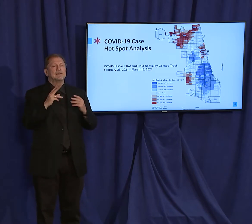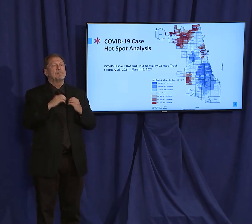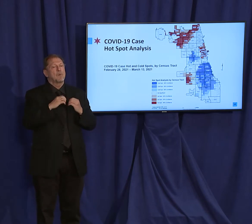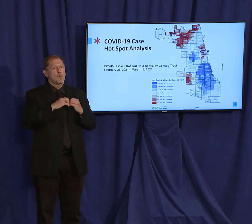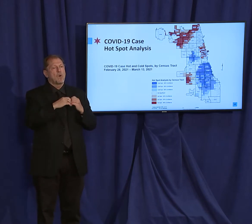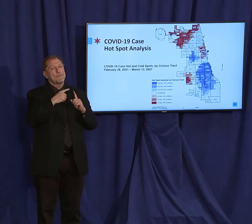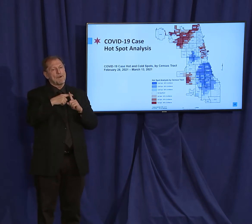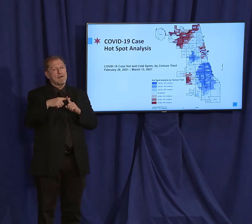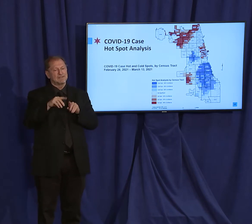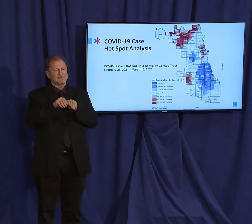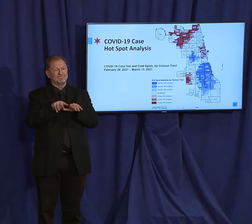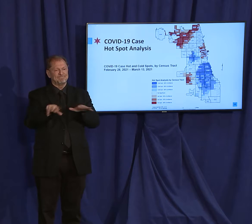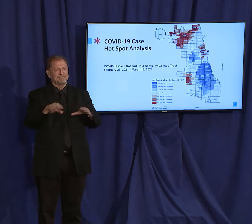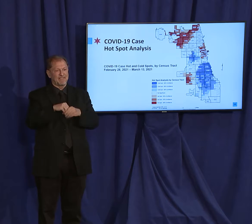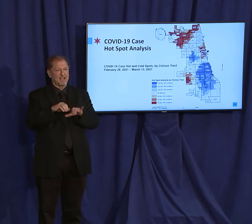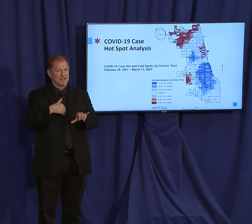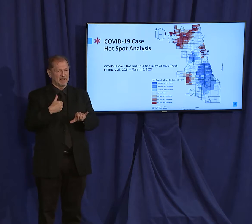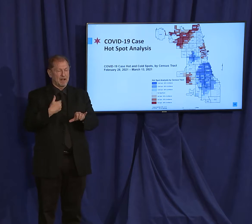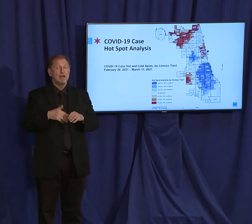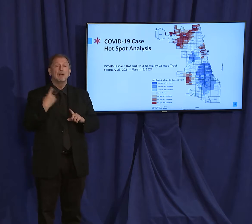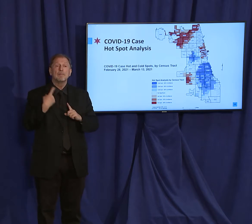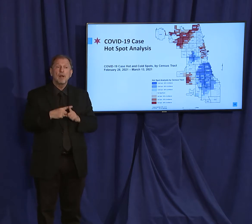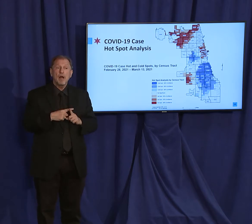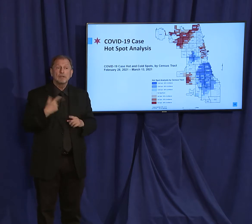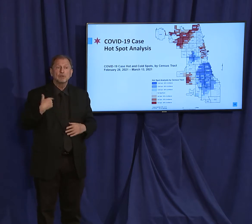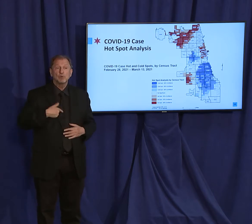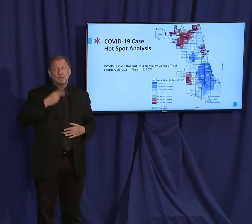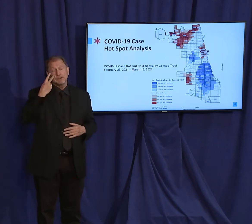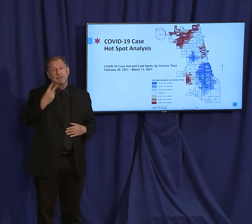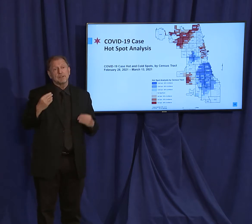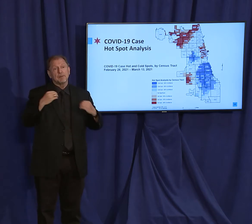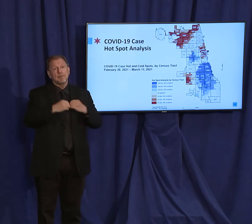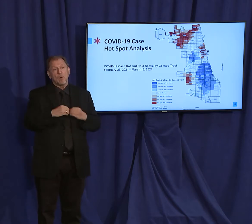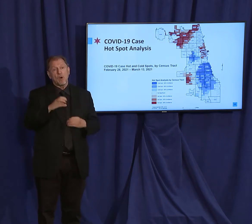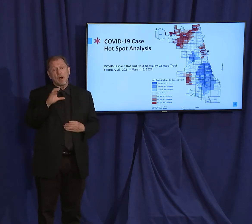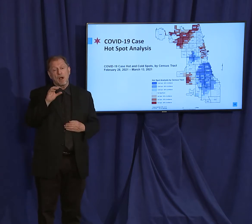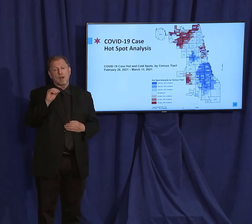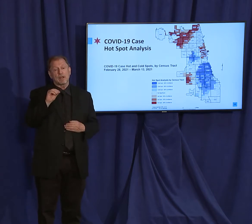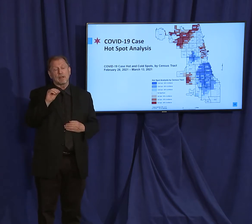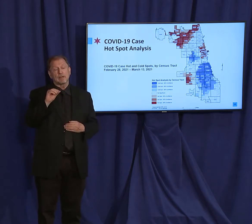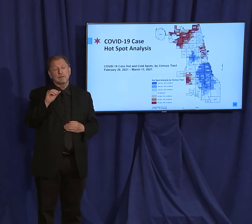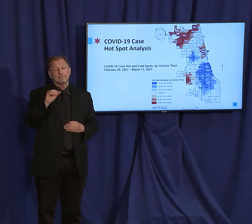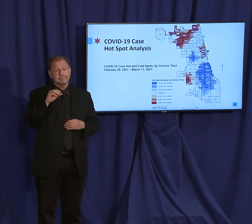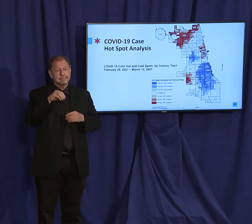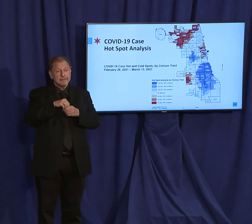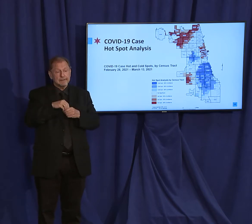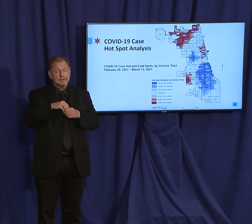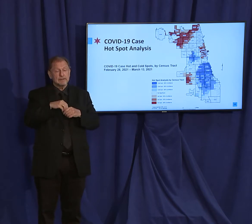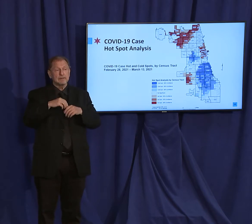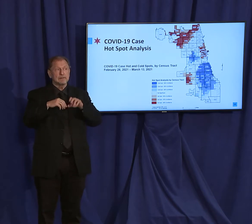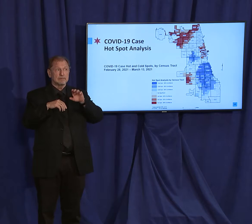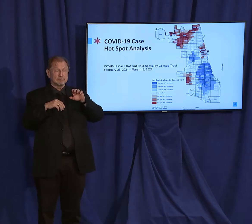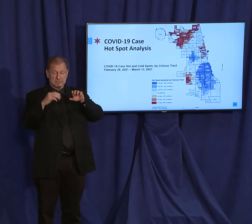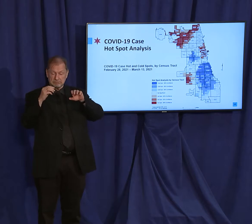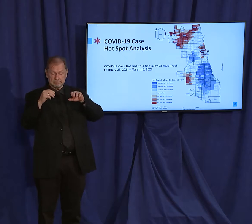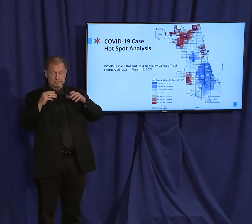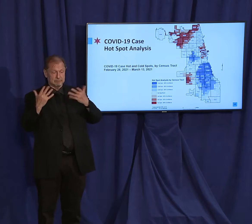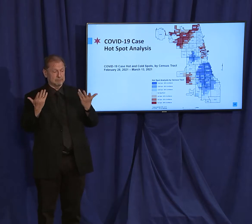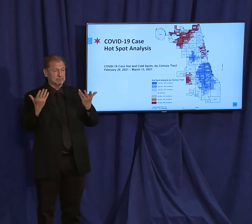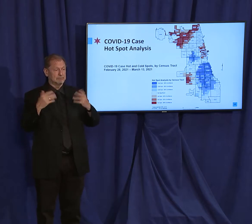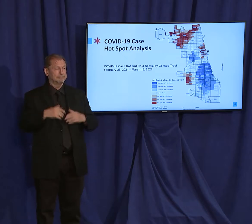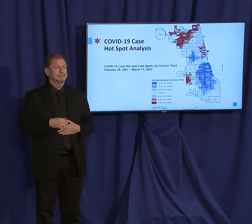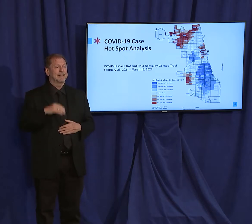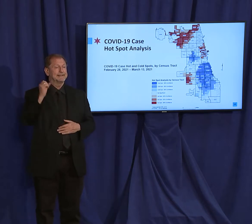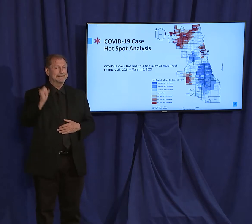in that group. We continue to certainly see more cases in the Southwest Side, but amazing progress there in terms of driving